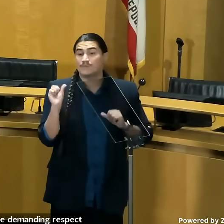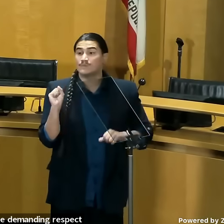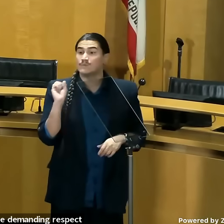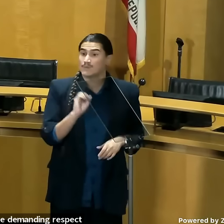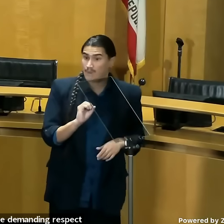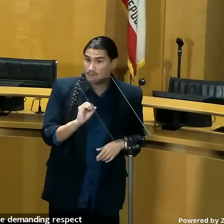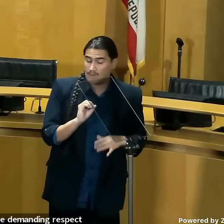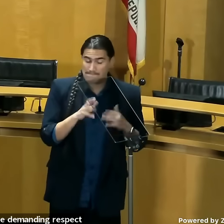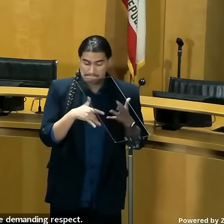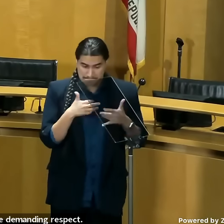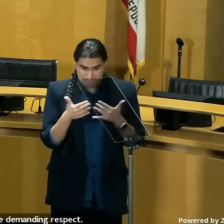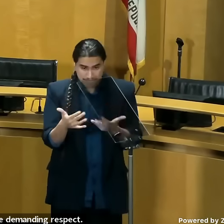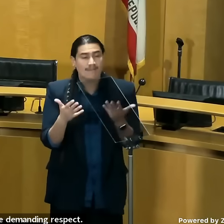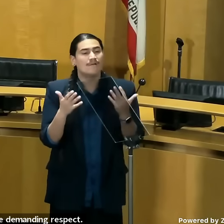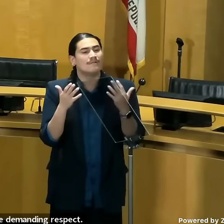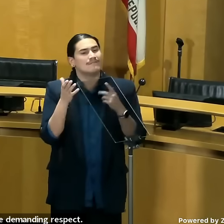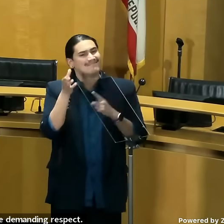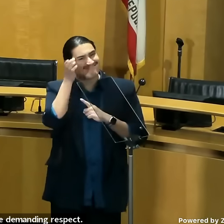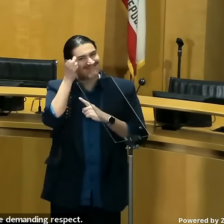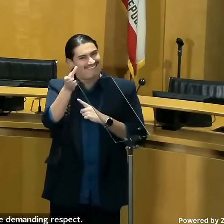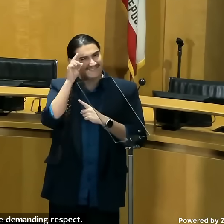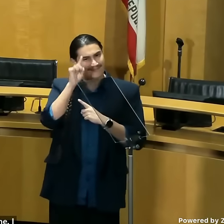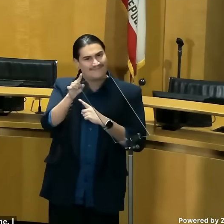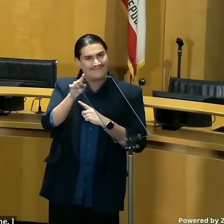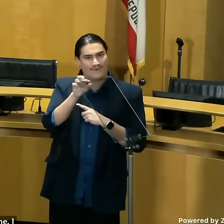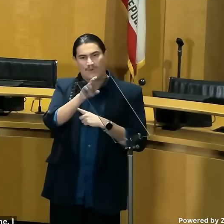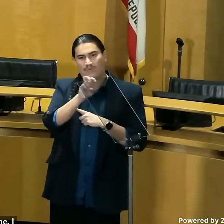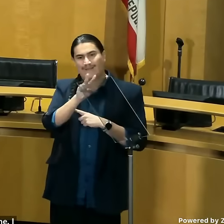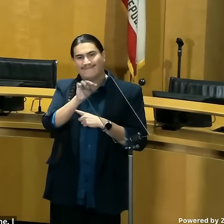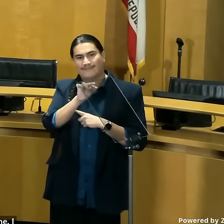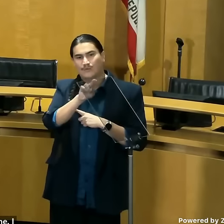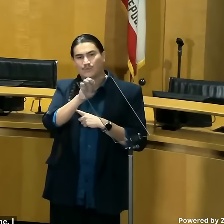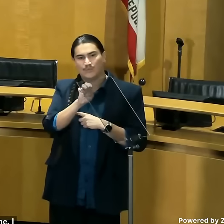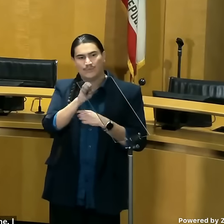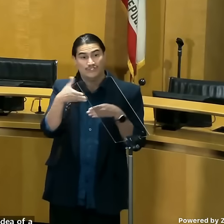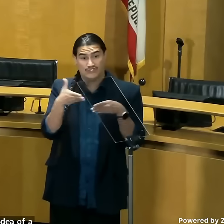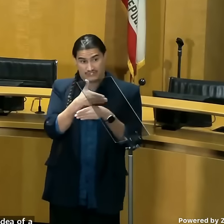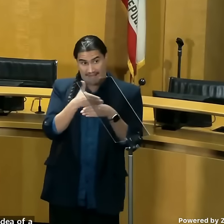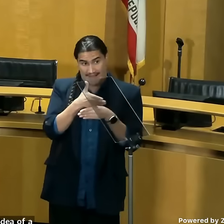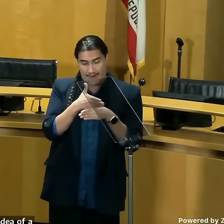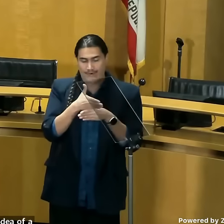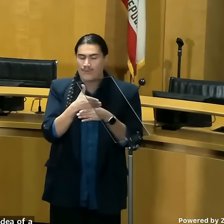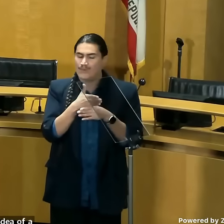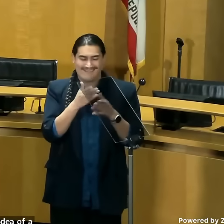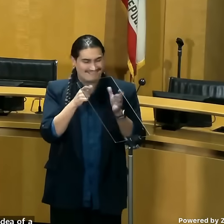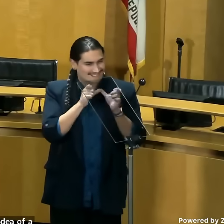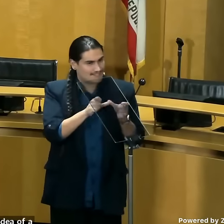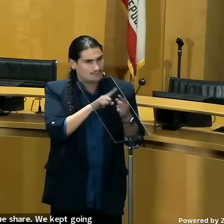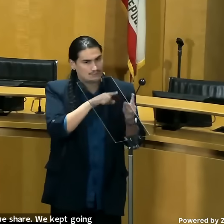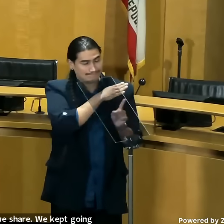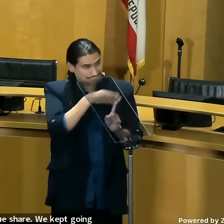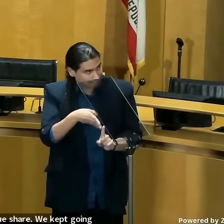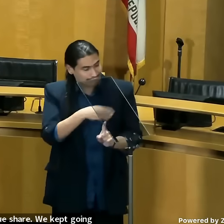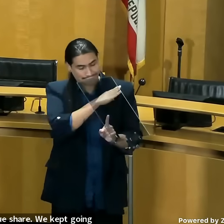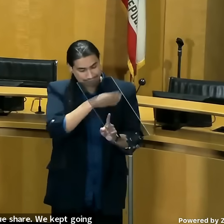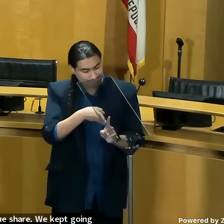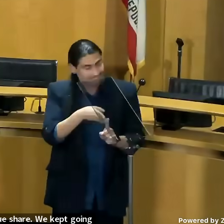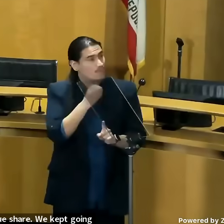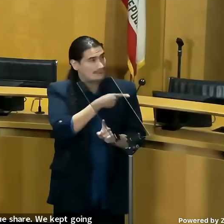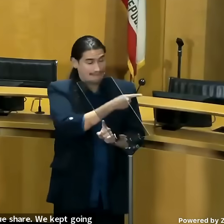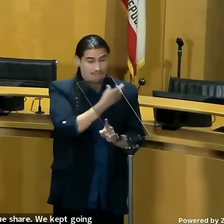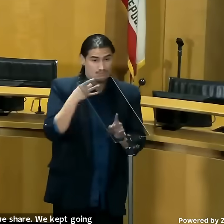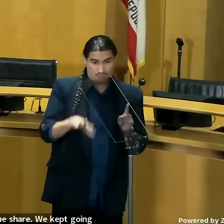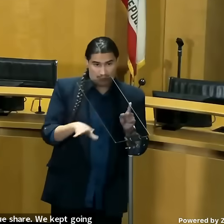the idea of a revenue share, we kept going back to it. Okay, you don't like